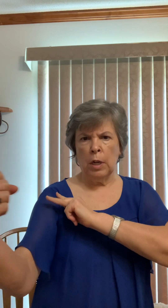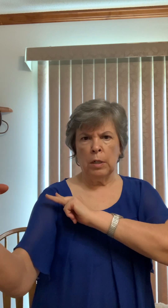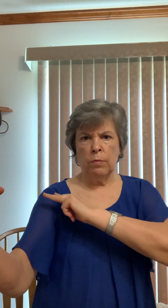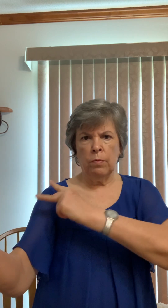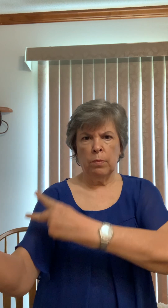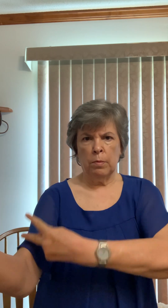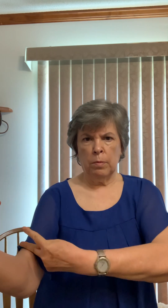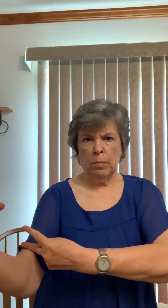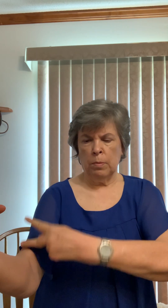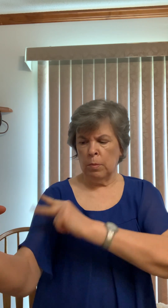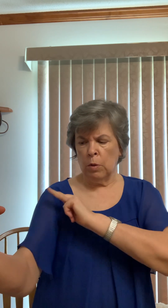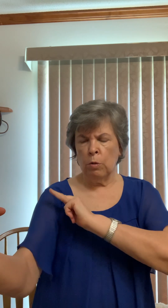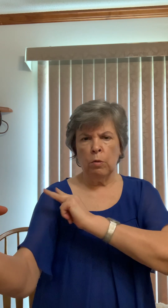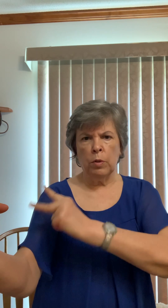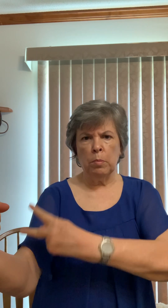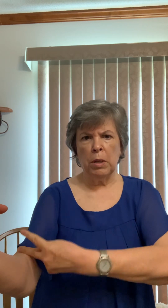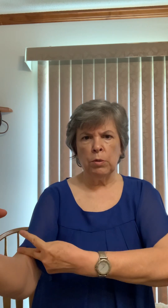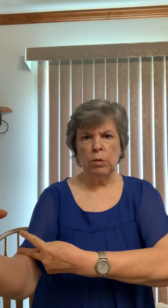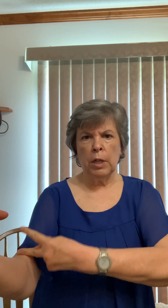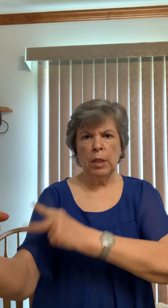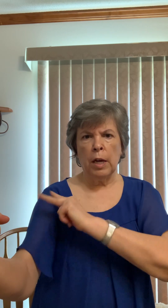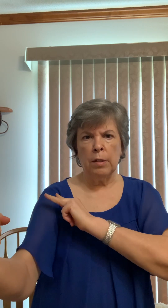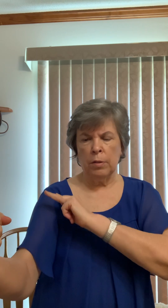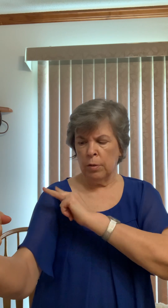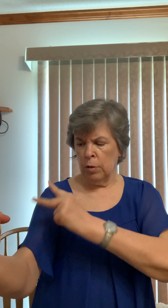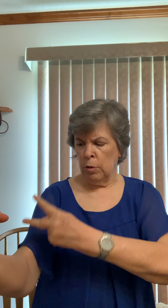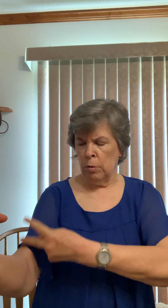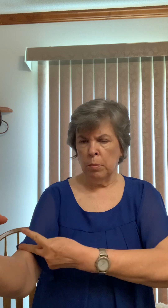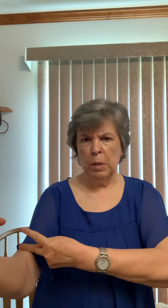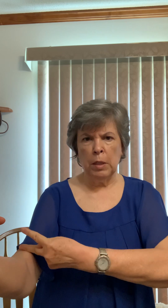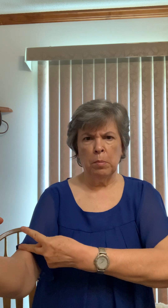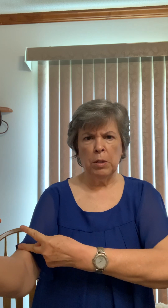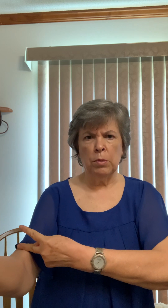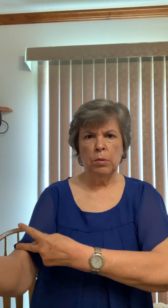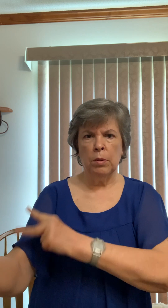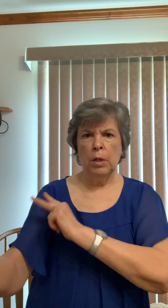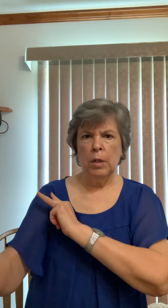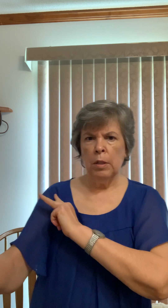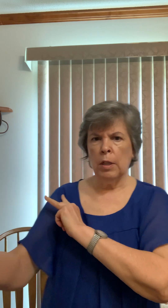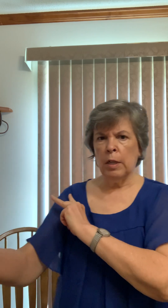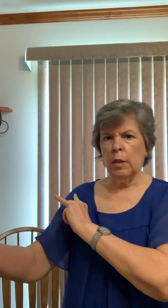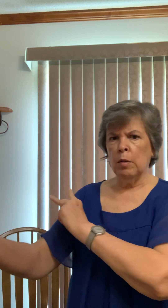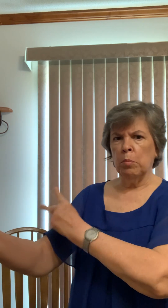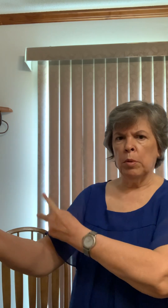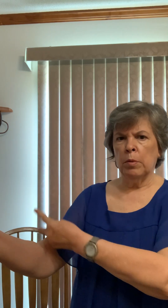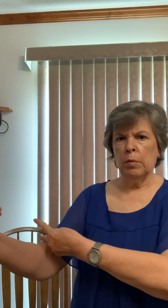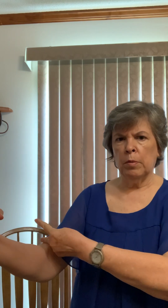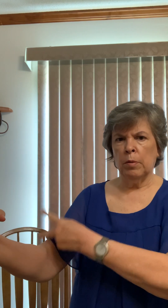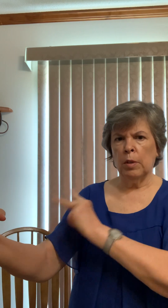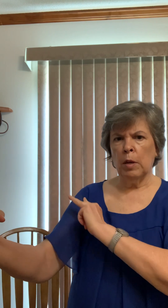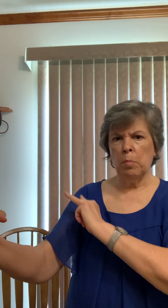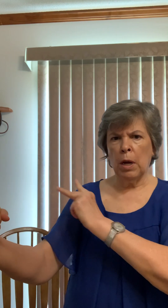of go over your muscles like that. You make the muscle like a hump. Thy